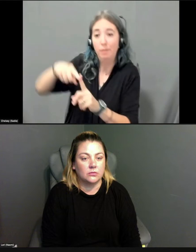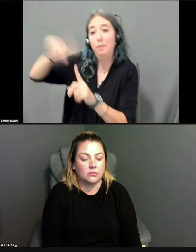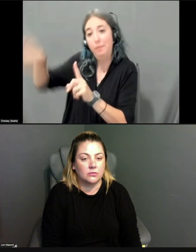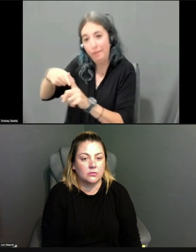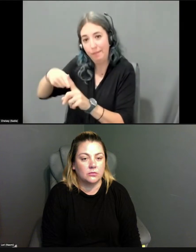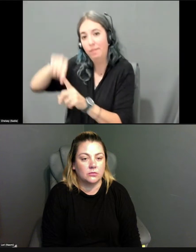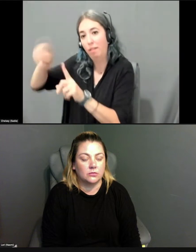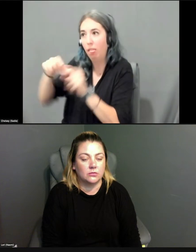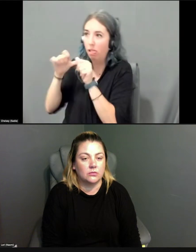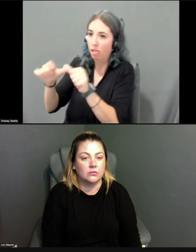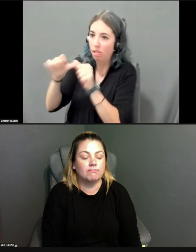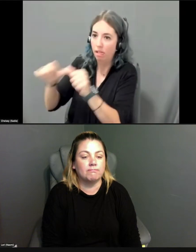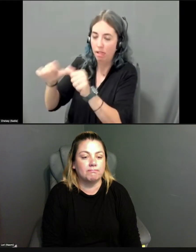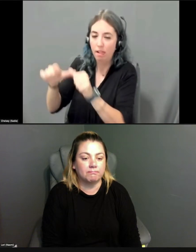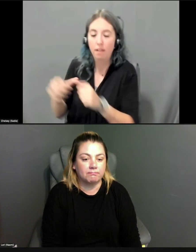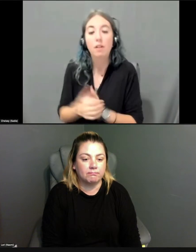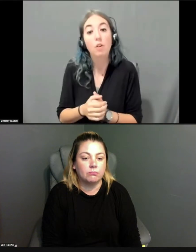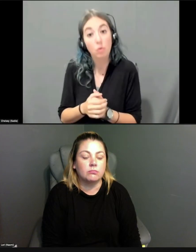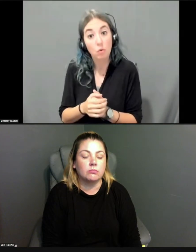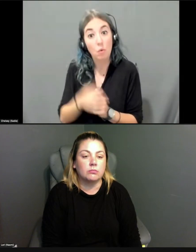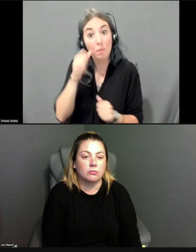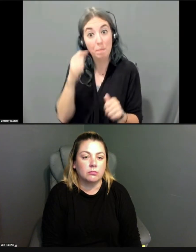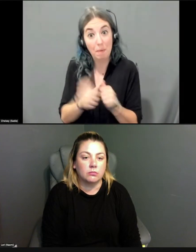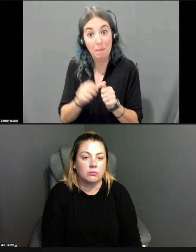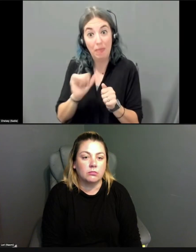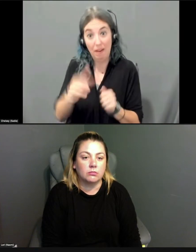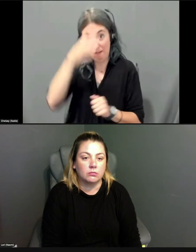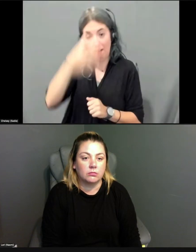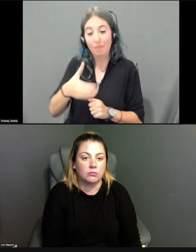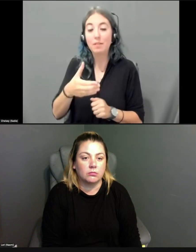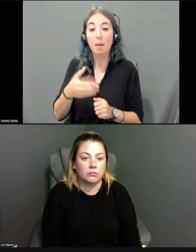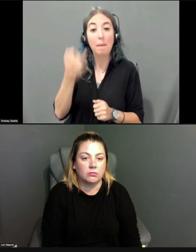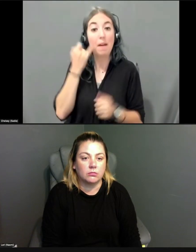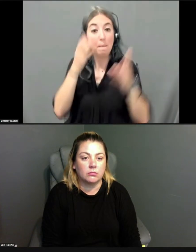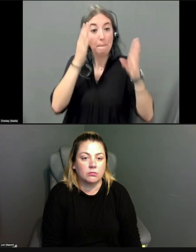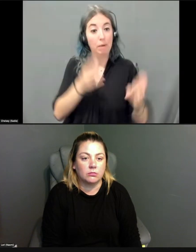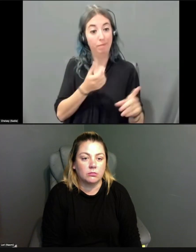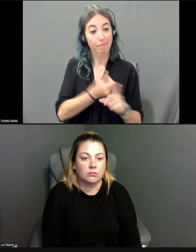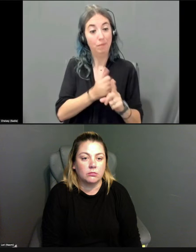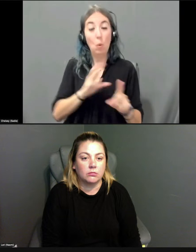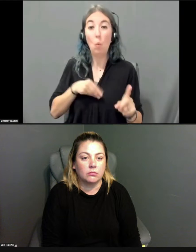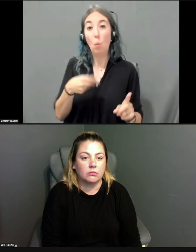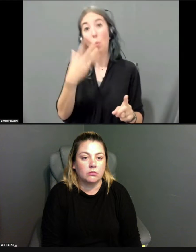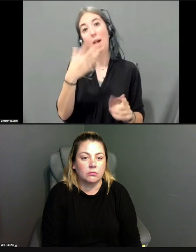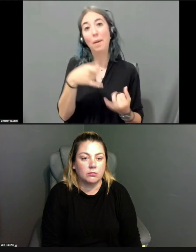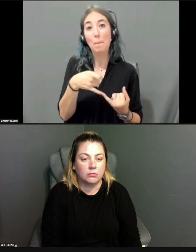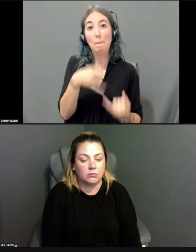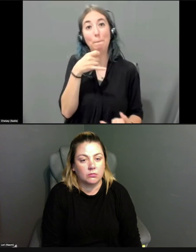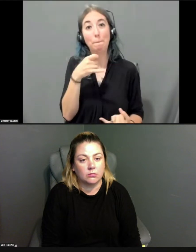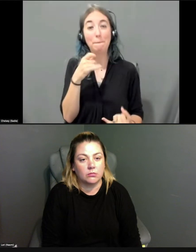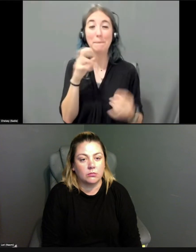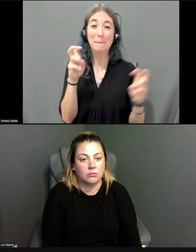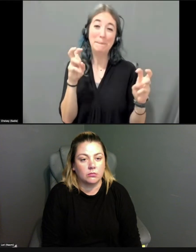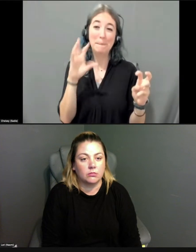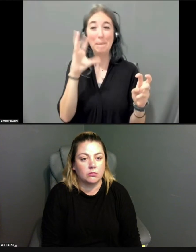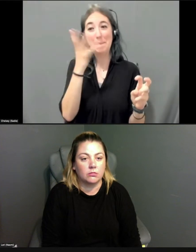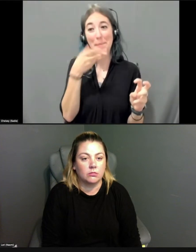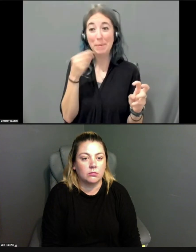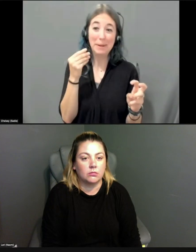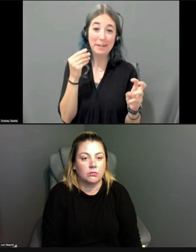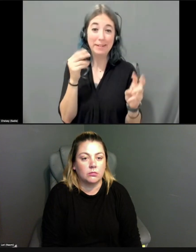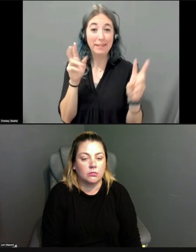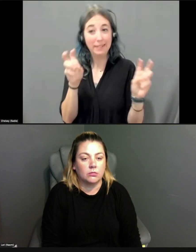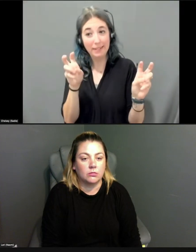body, so white, thin, lightly toned, able-bodied, conventionally pretty, is